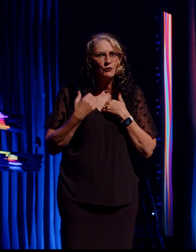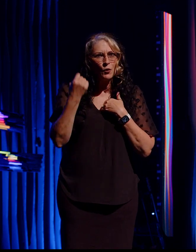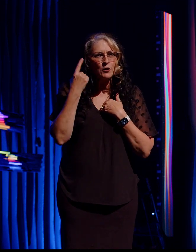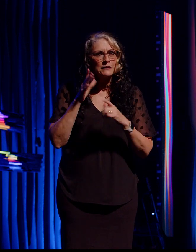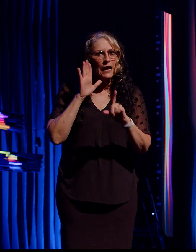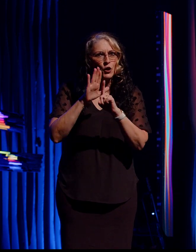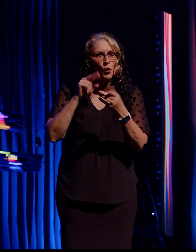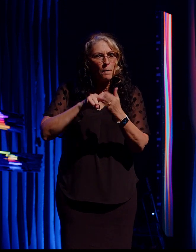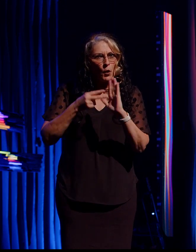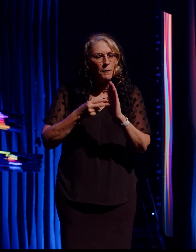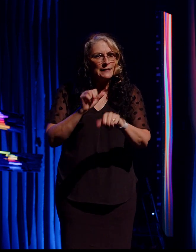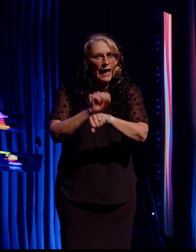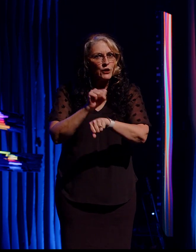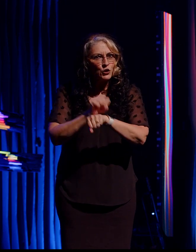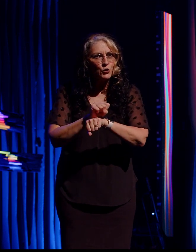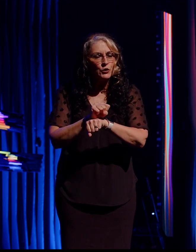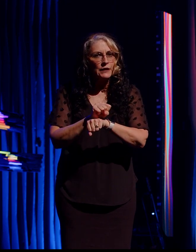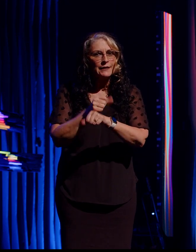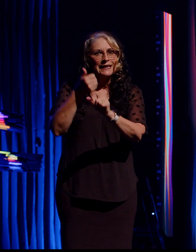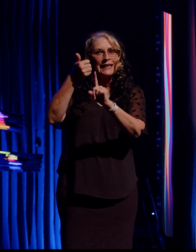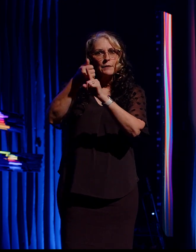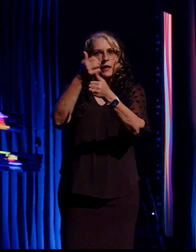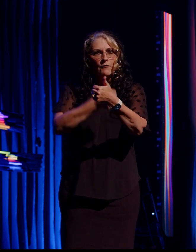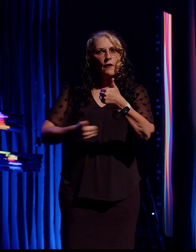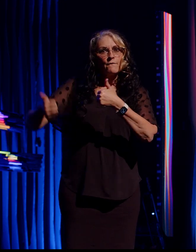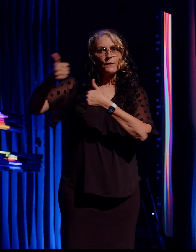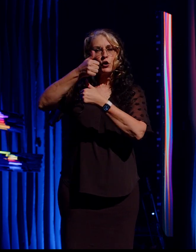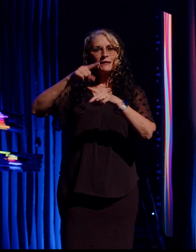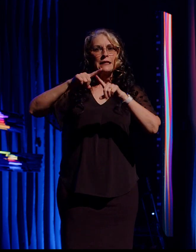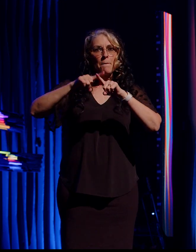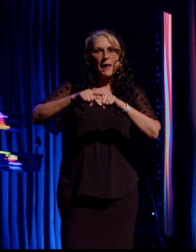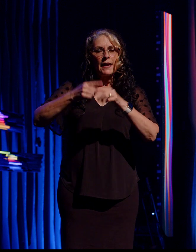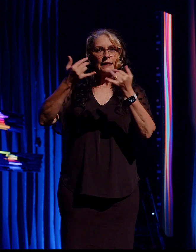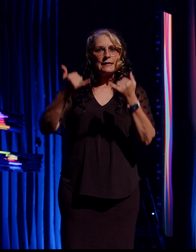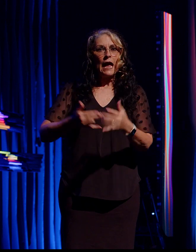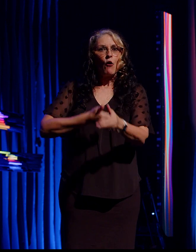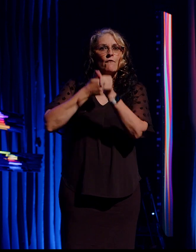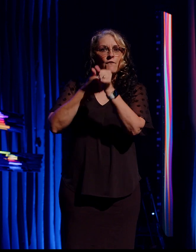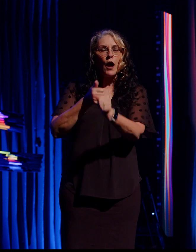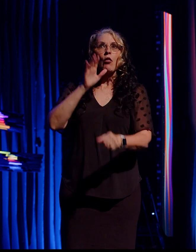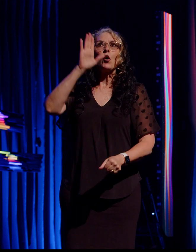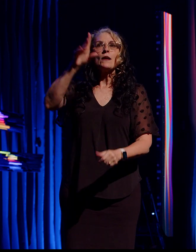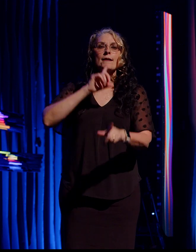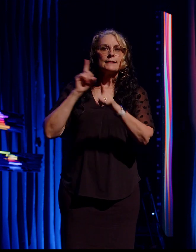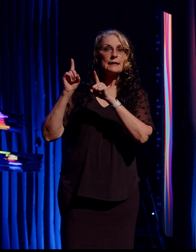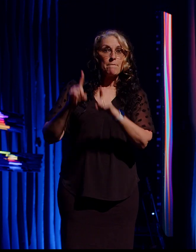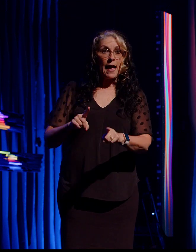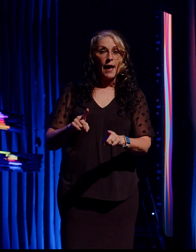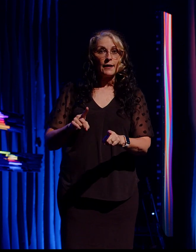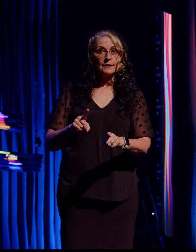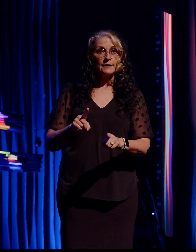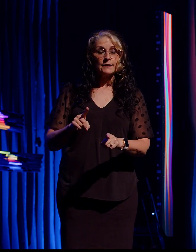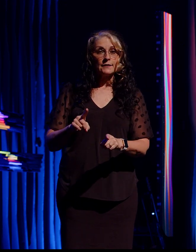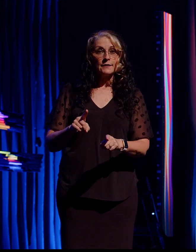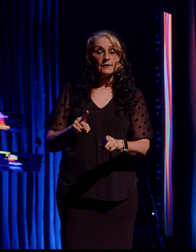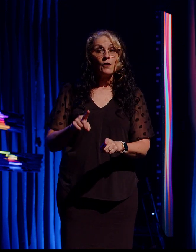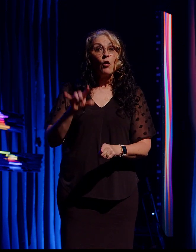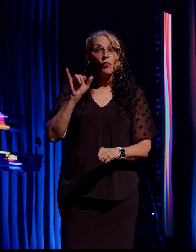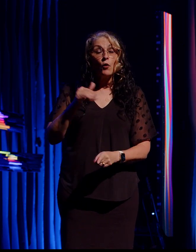and your duty. Understand, put him first. Depend on him now. Follow his commands because they